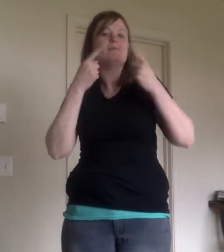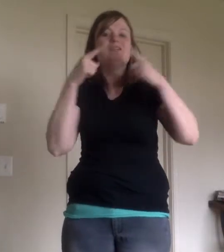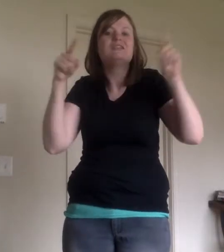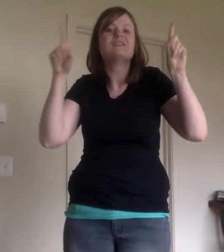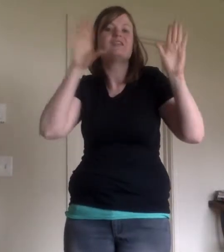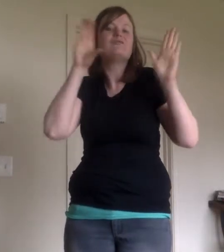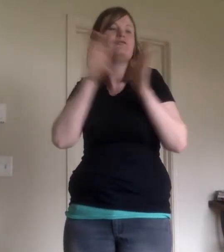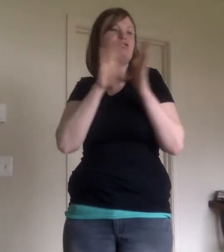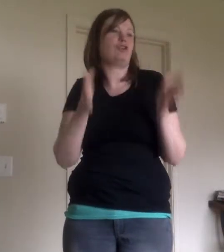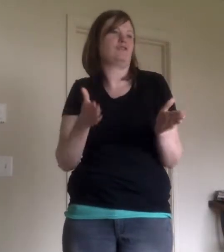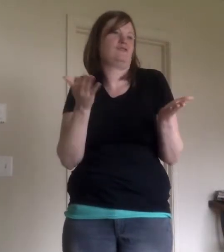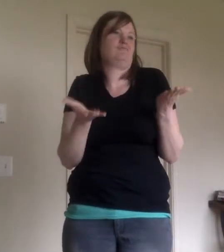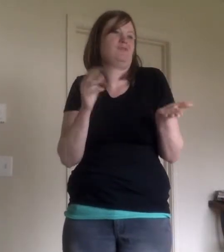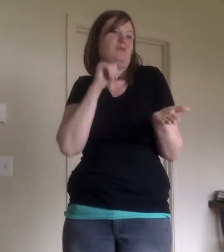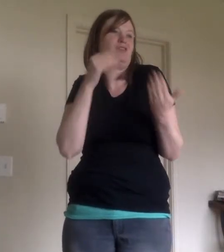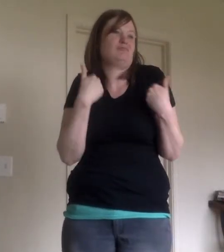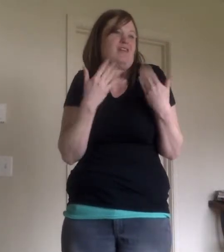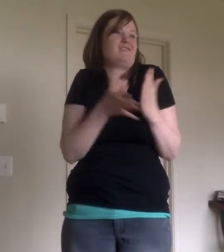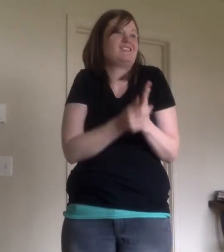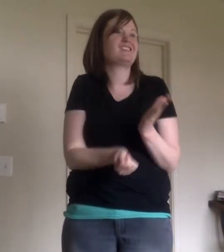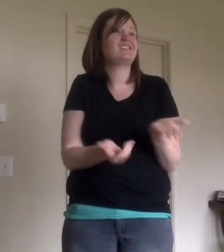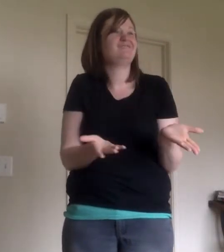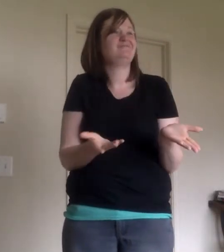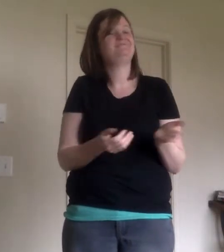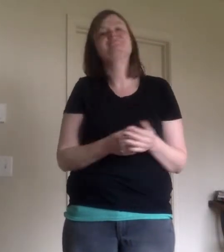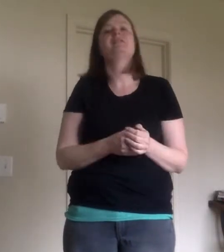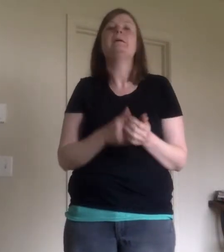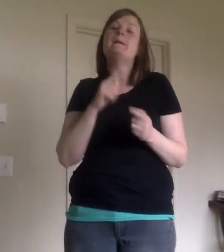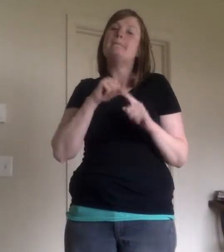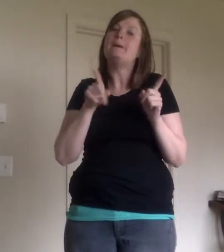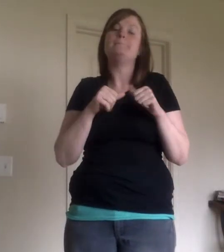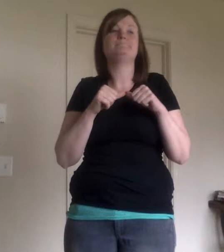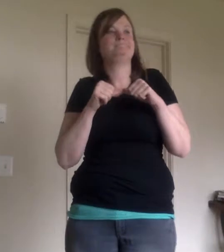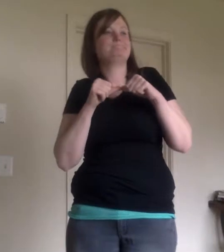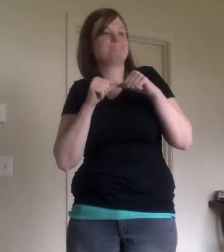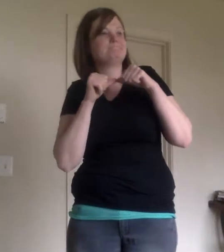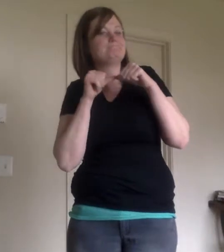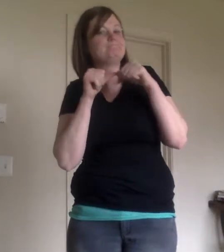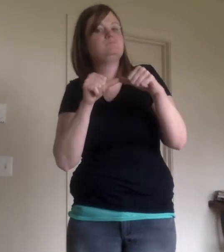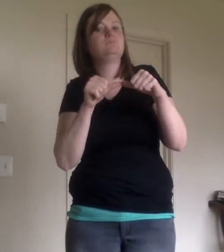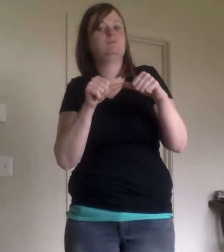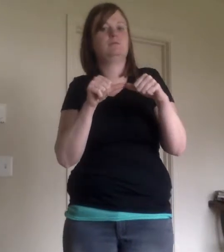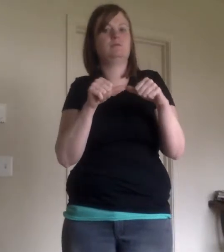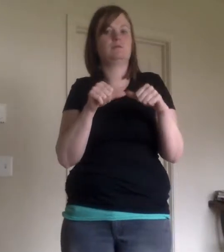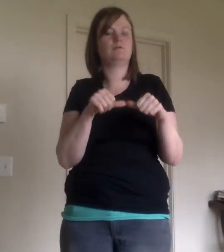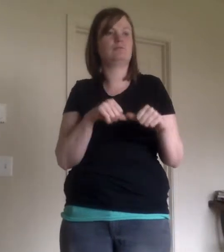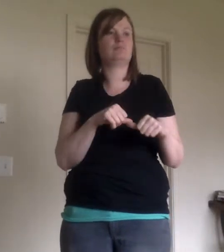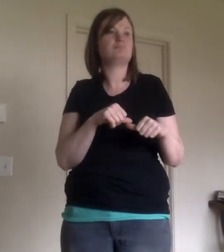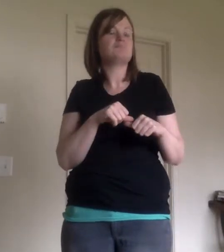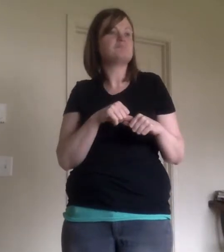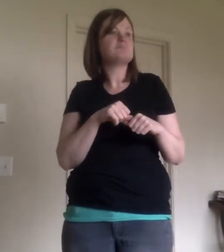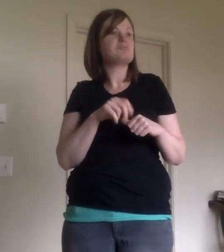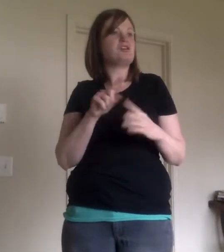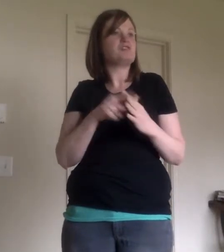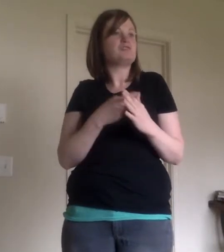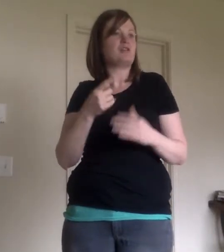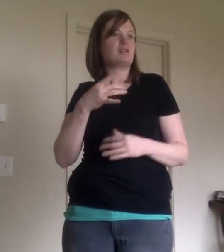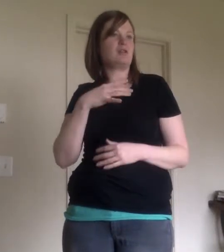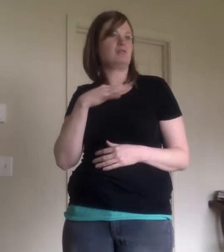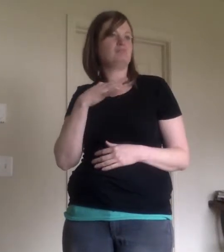that skill. But I kept going along, and eventually I got interested in shooting digital, so I bought a digital